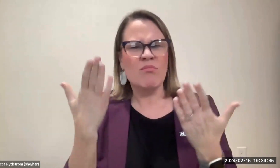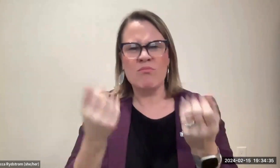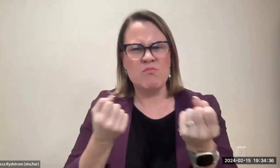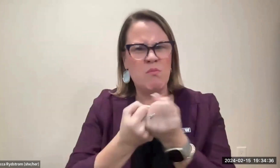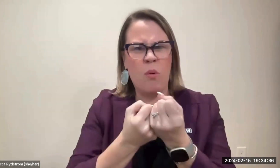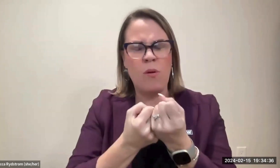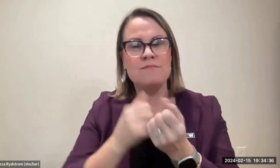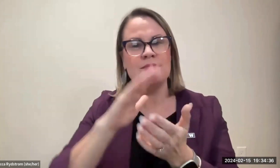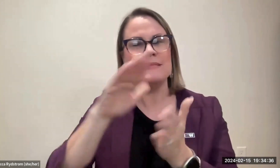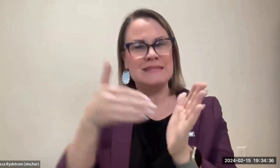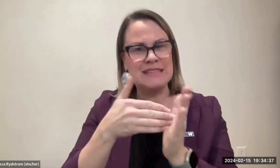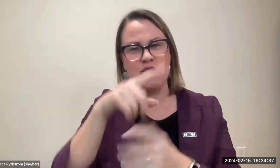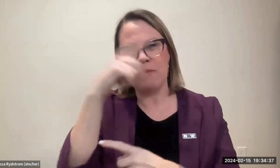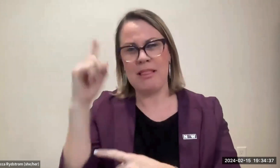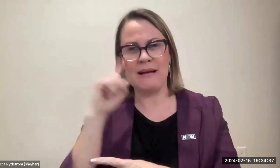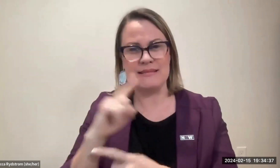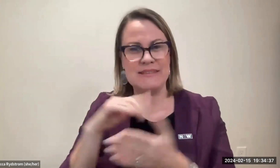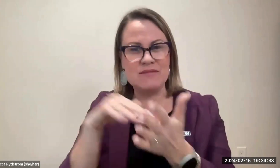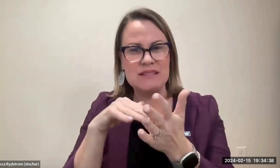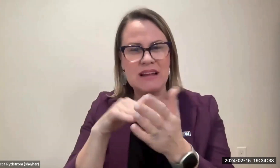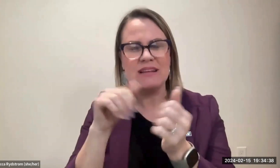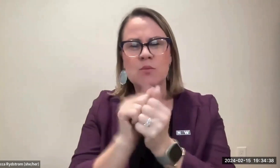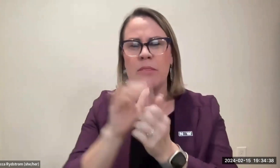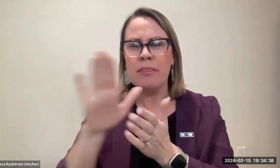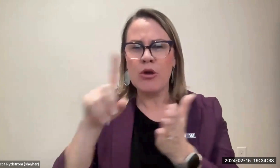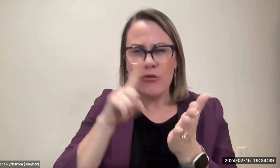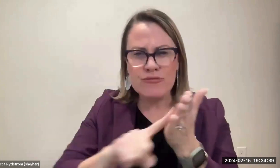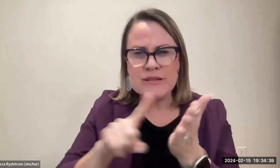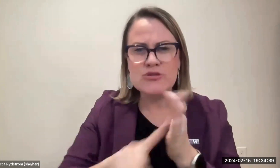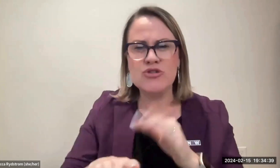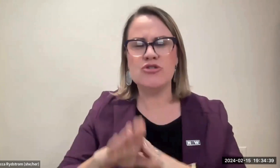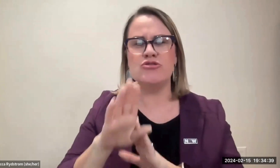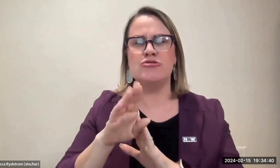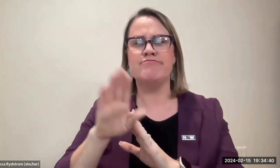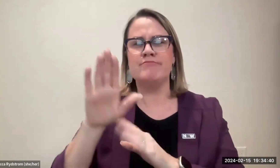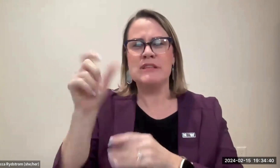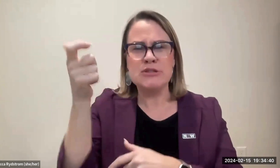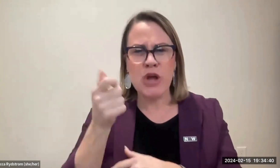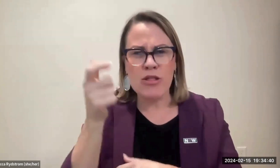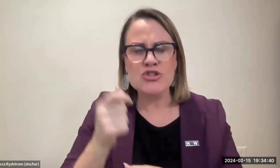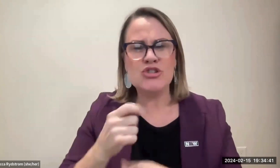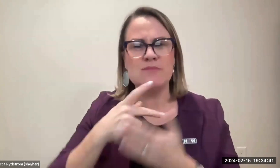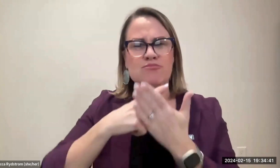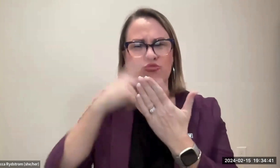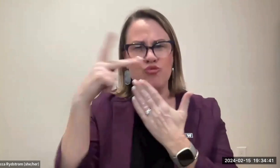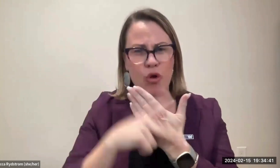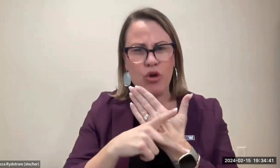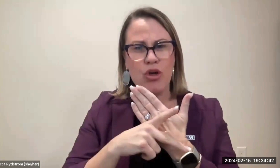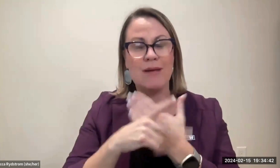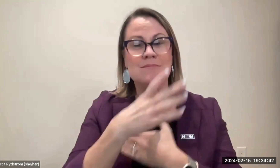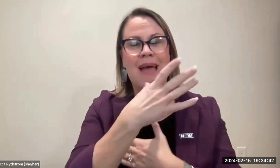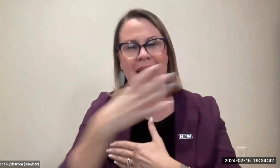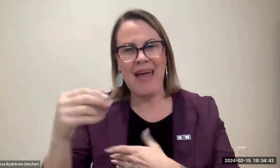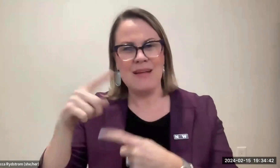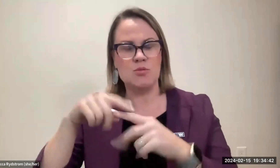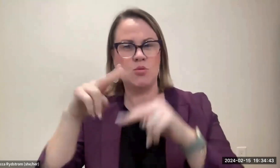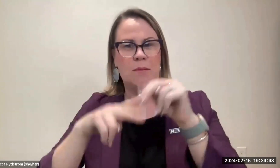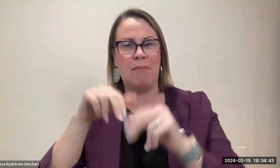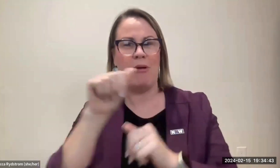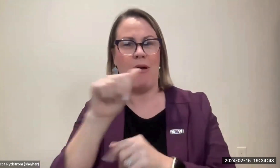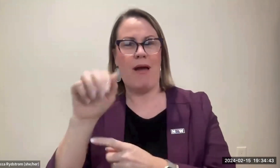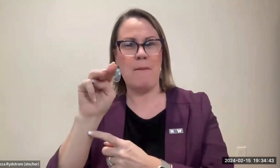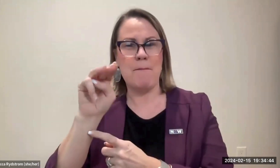campaign. And this is in support of the Center for Black Deaf Studies, which promotes research and scholarship